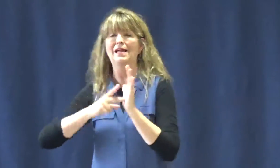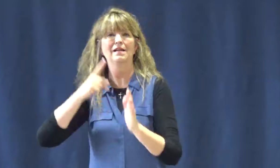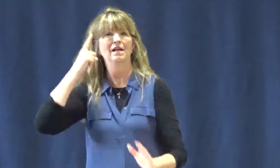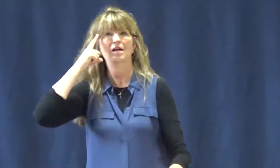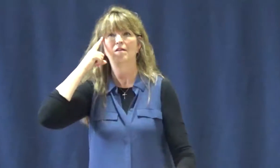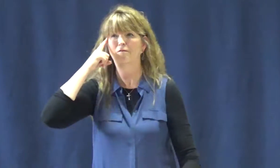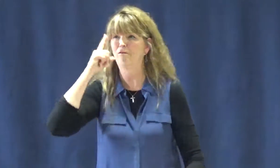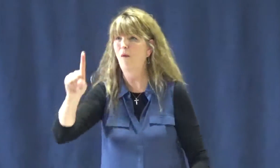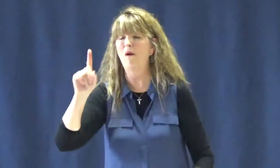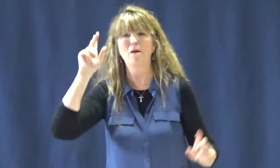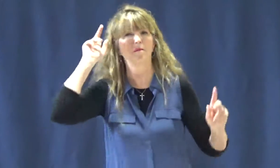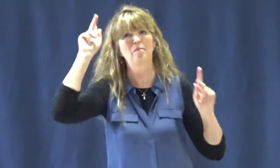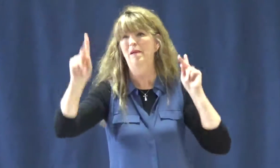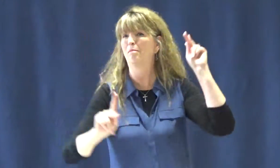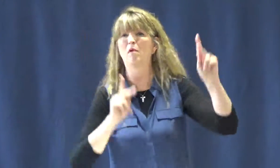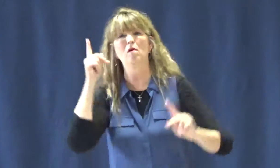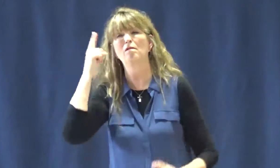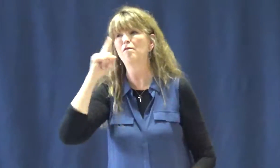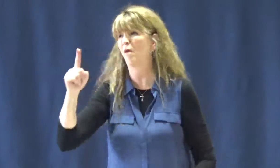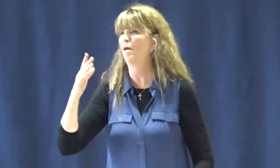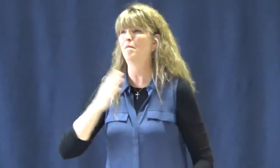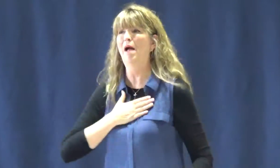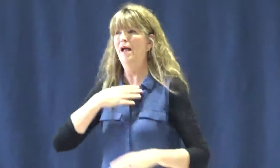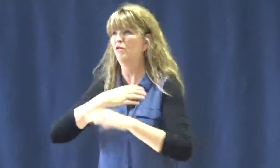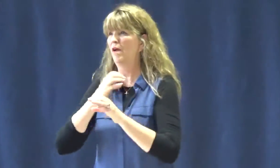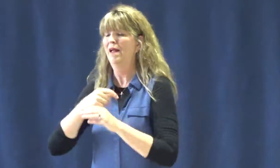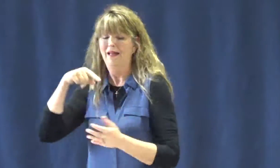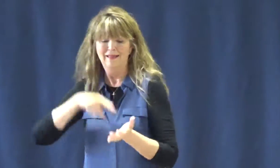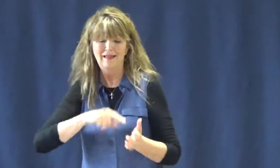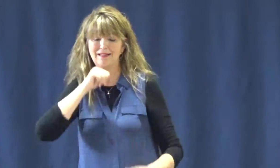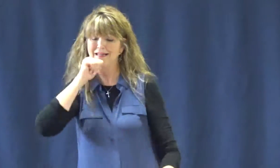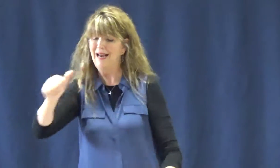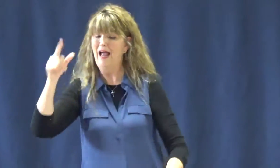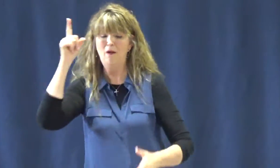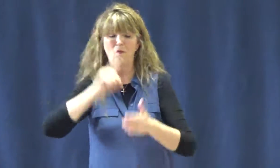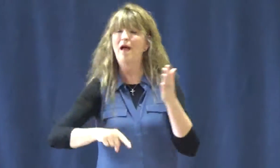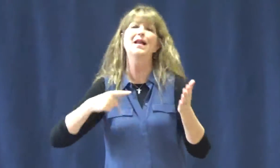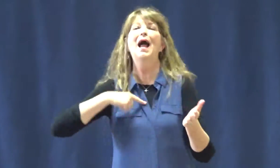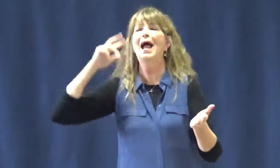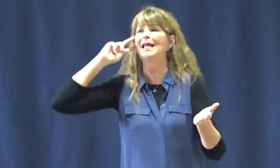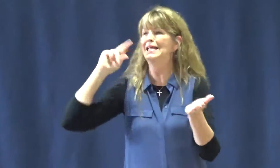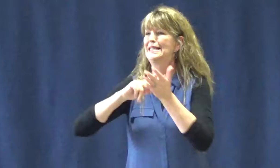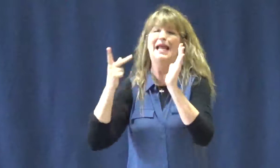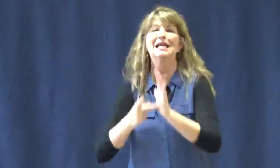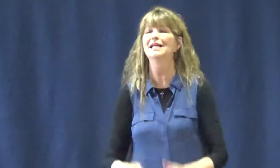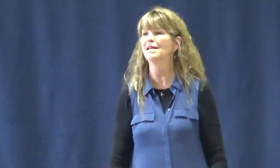I intended for people, for my creation. This is not the